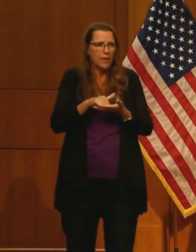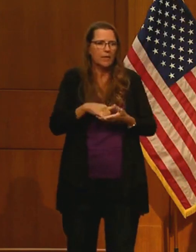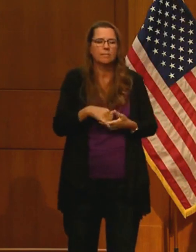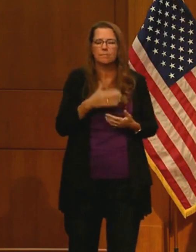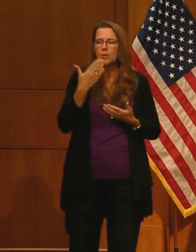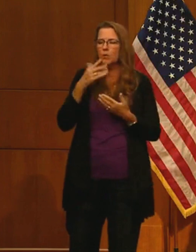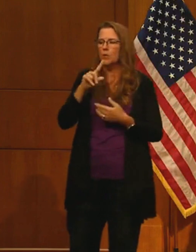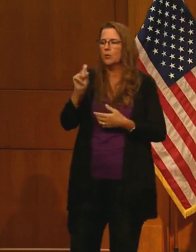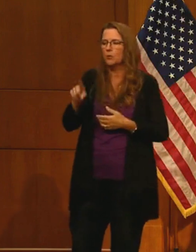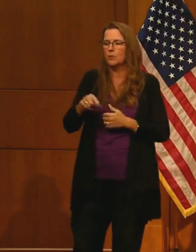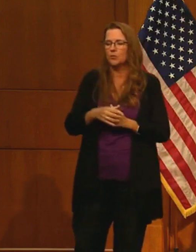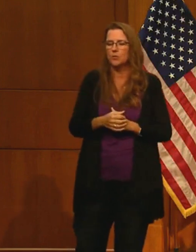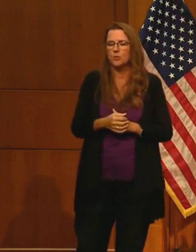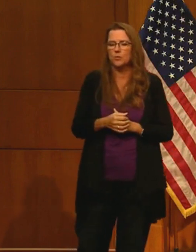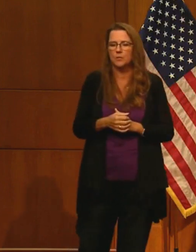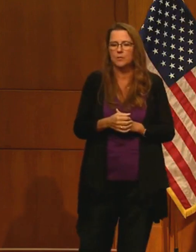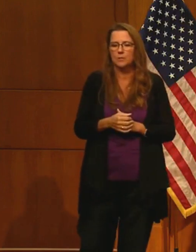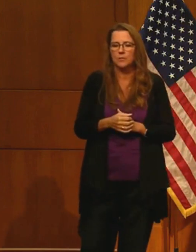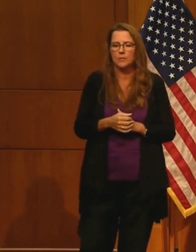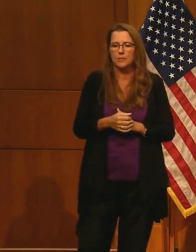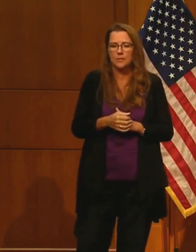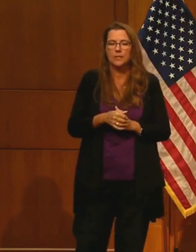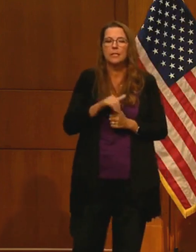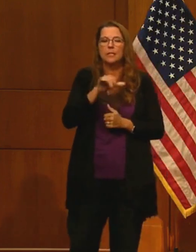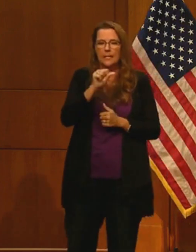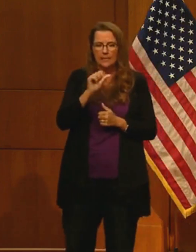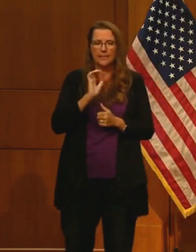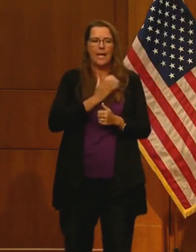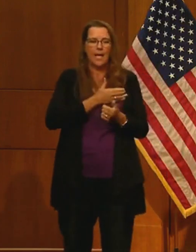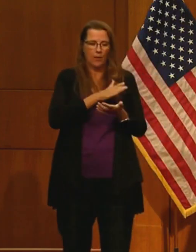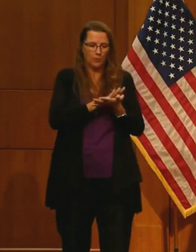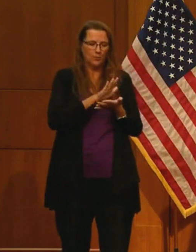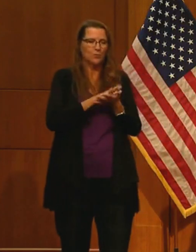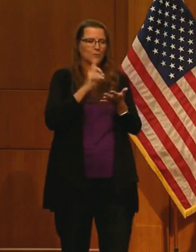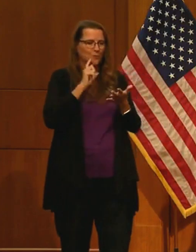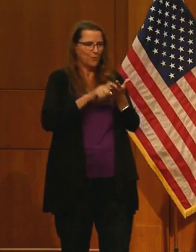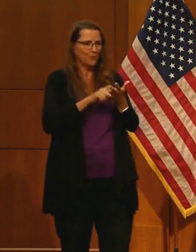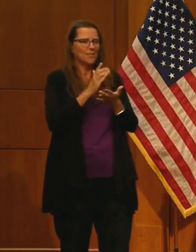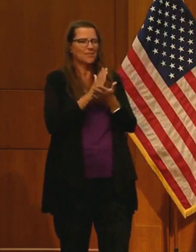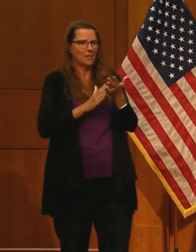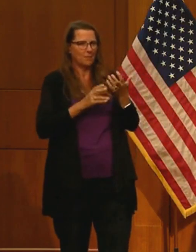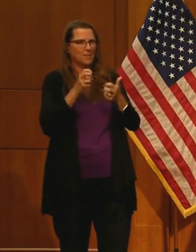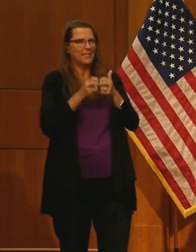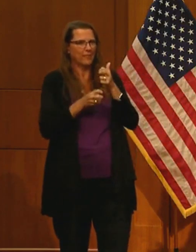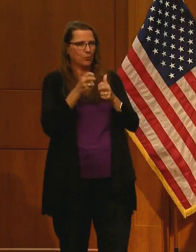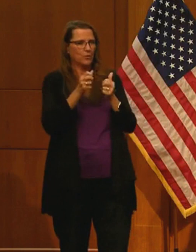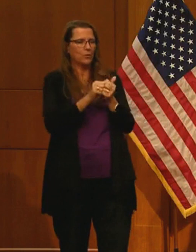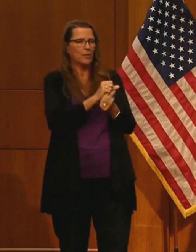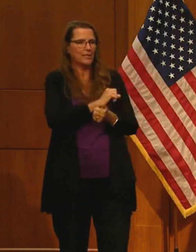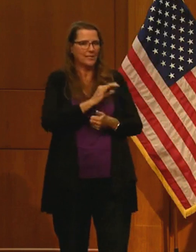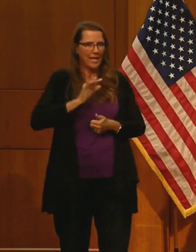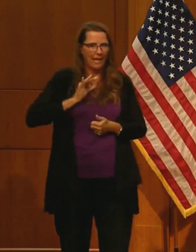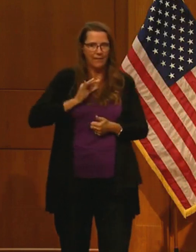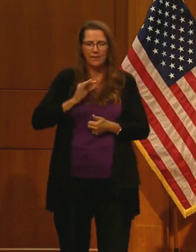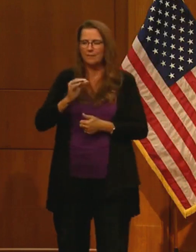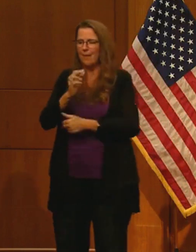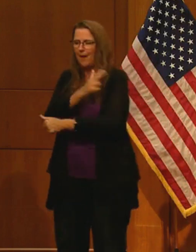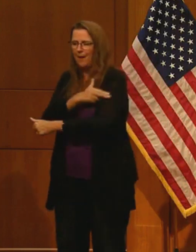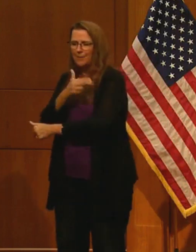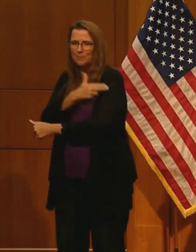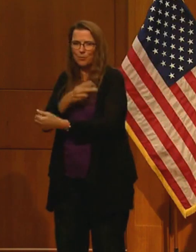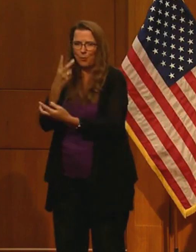good question. And yes, our schools are seeing challenges with staffing. Hospitals are seeing